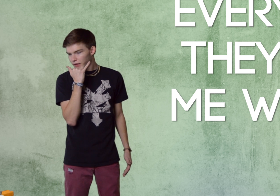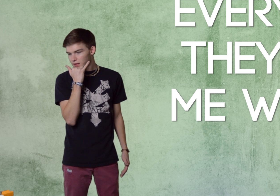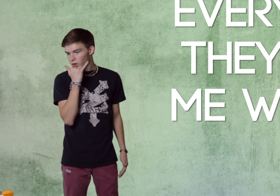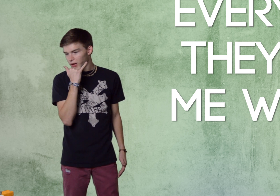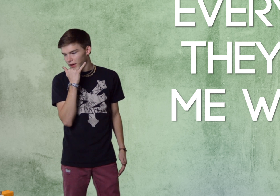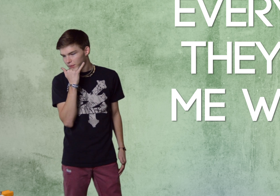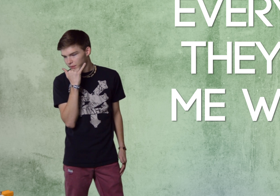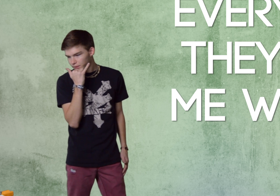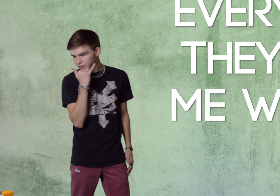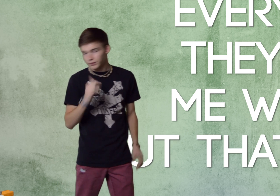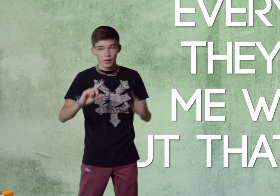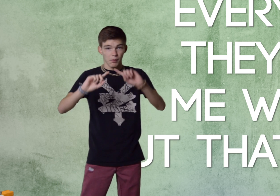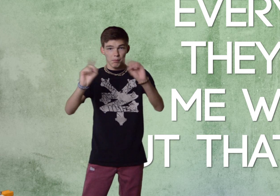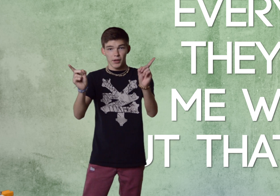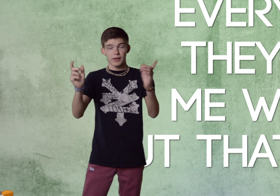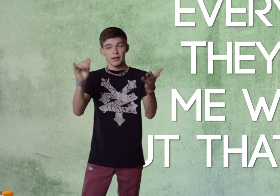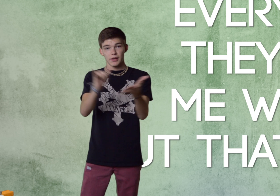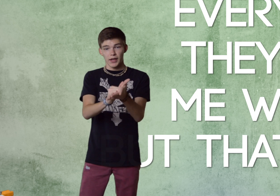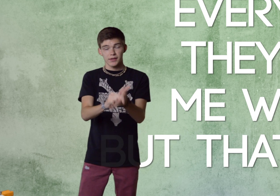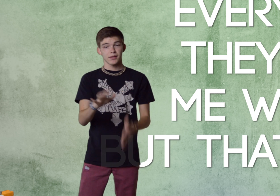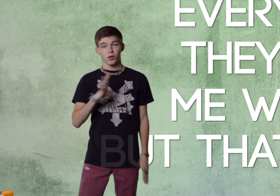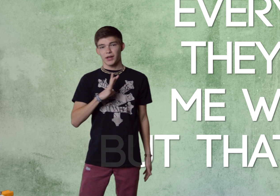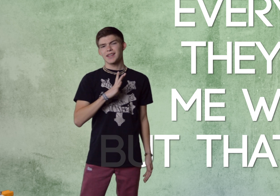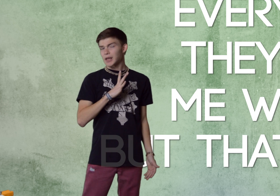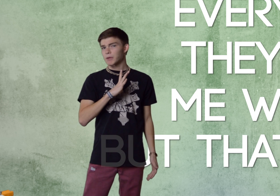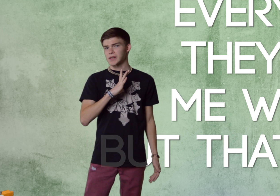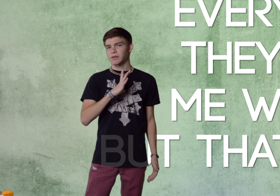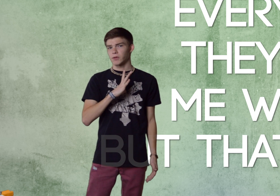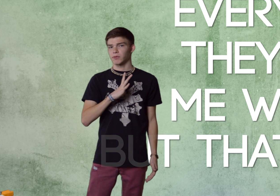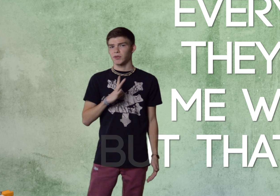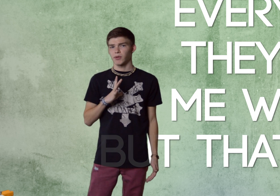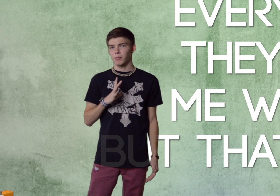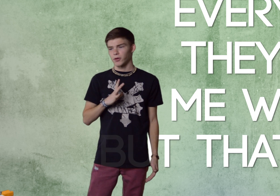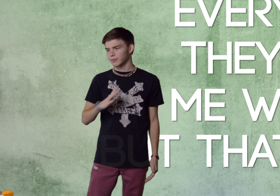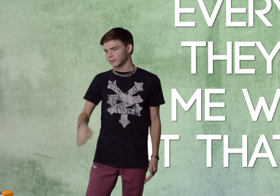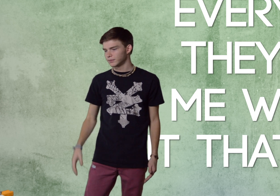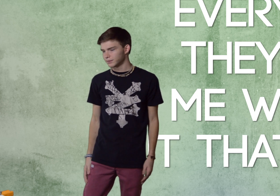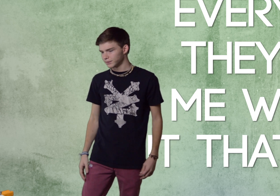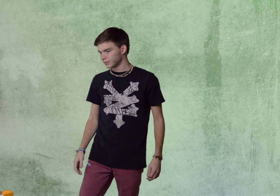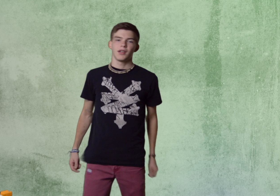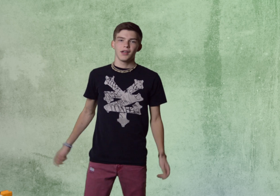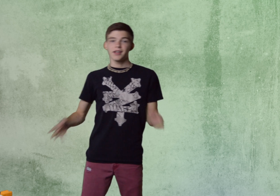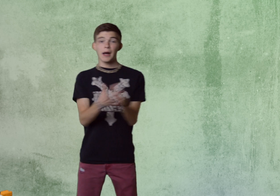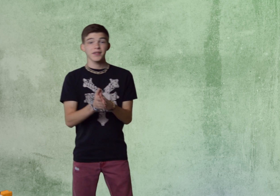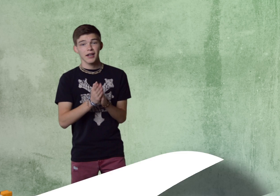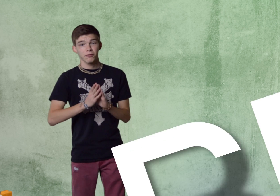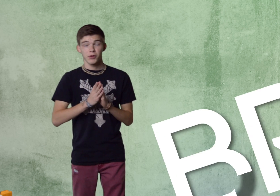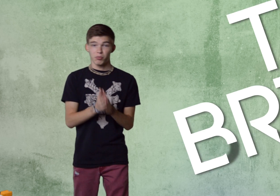that's okay. But that's okay. Same thing as the first verse for that part. Now it's time for the